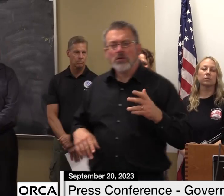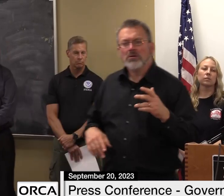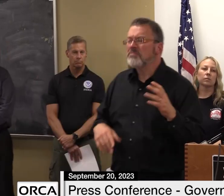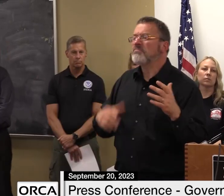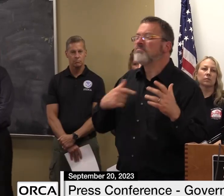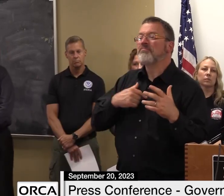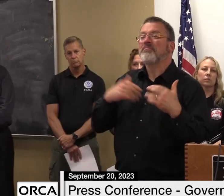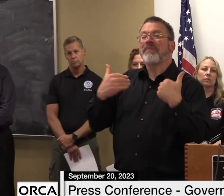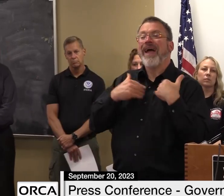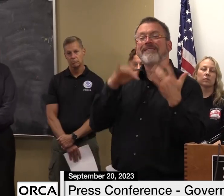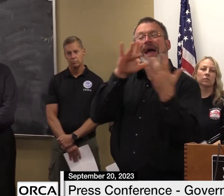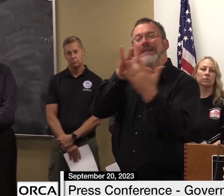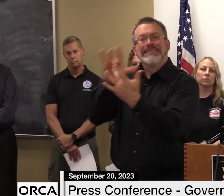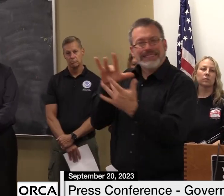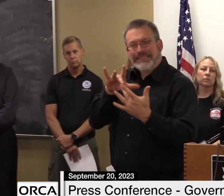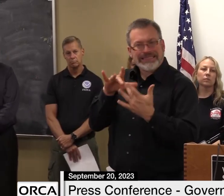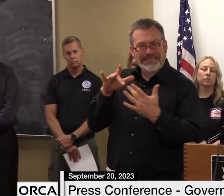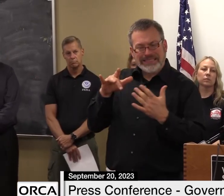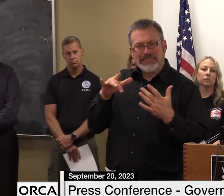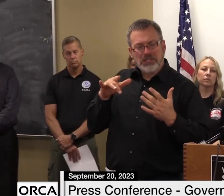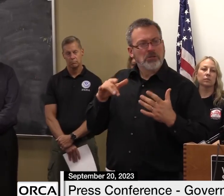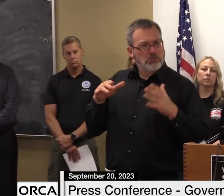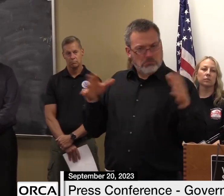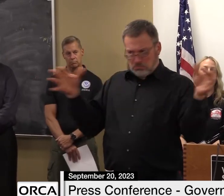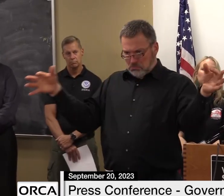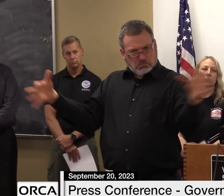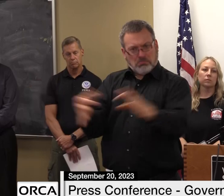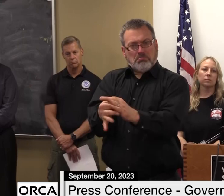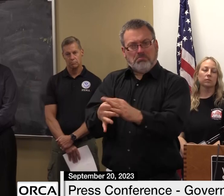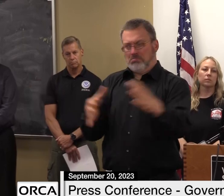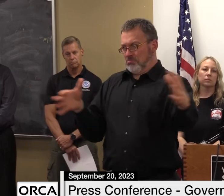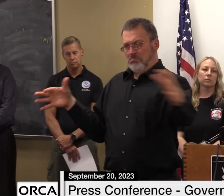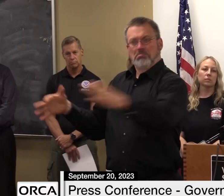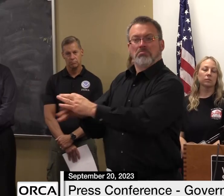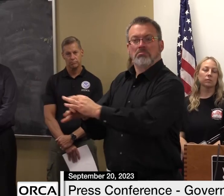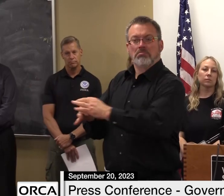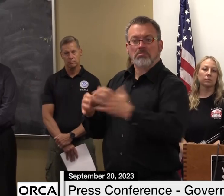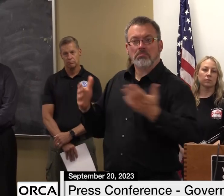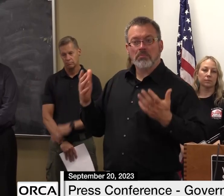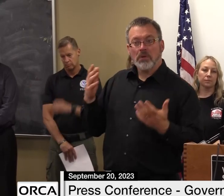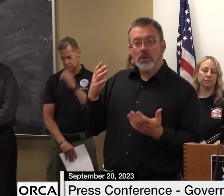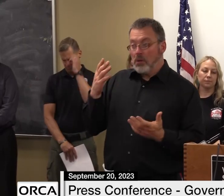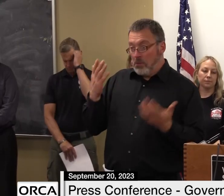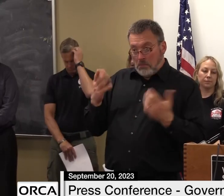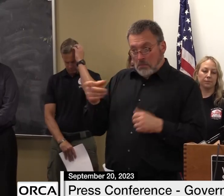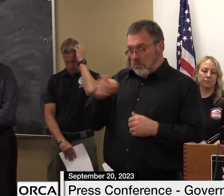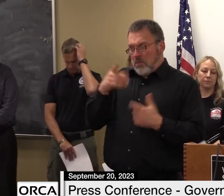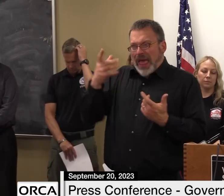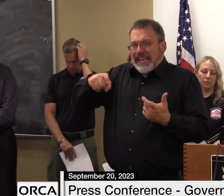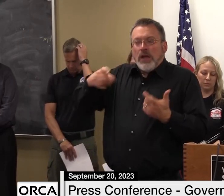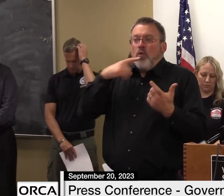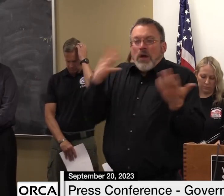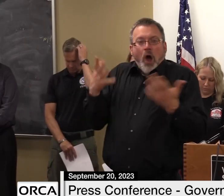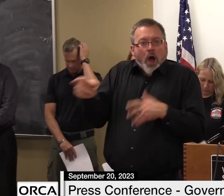to bring people in if we need to. We may not, but we just don't know